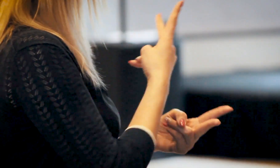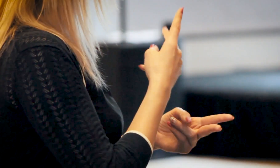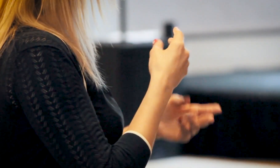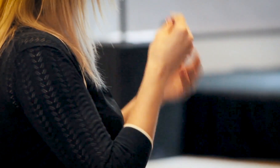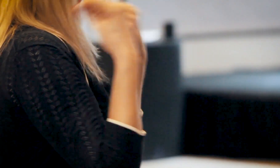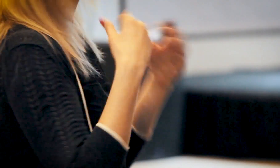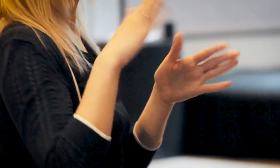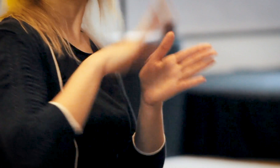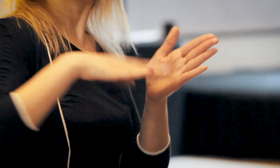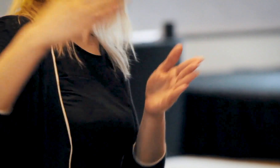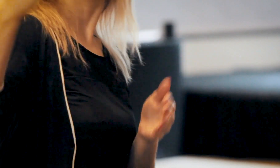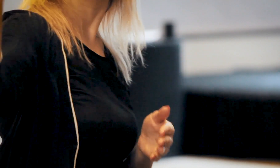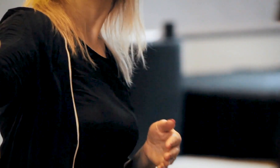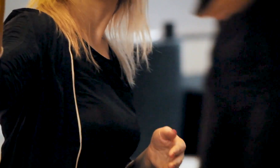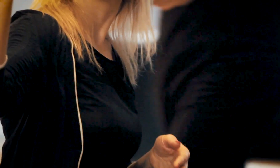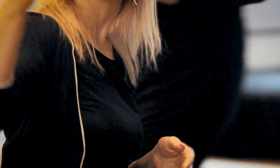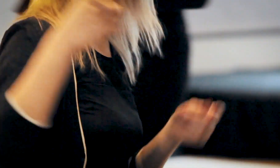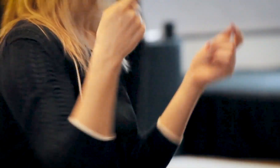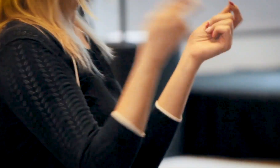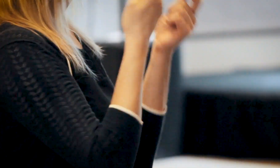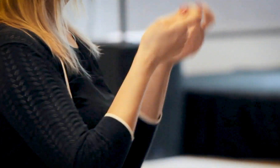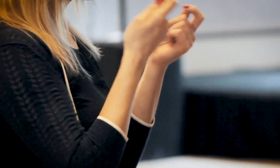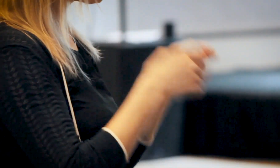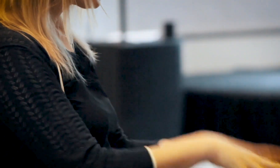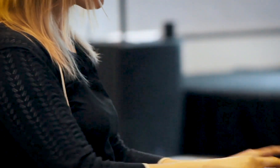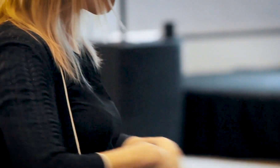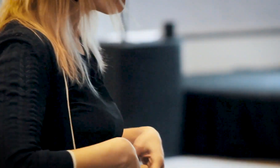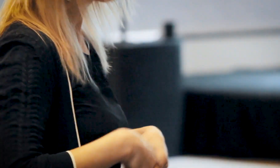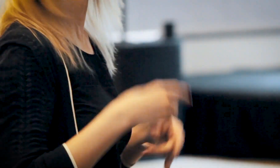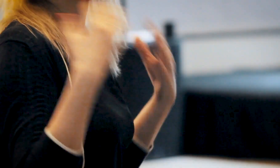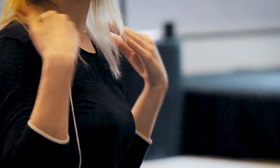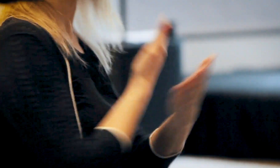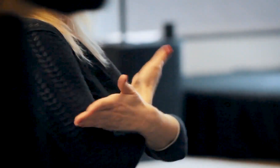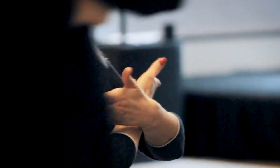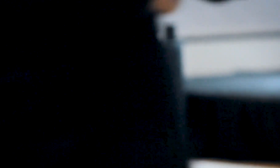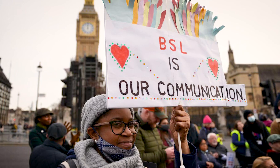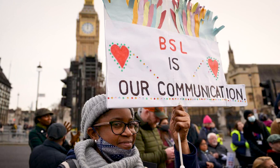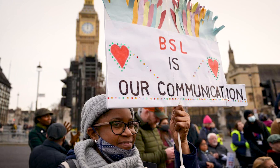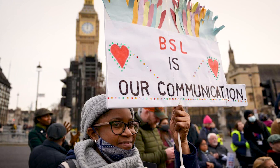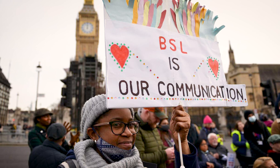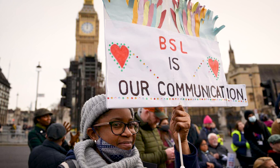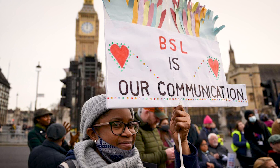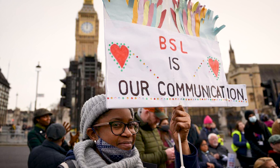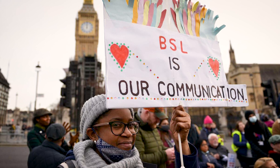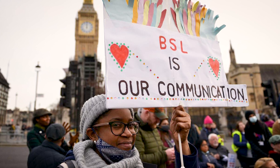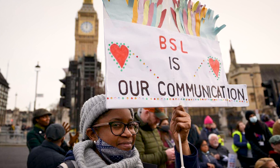older national sign languages like British Sign Language that have been used for two or three hundred years and are used by an entire